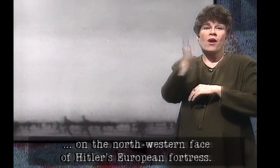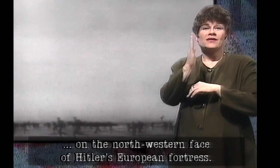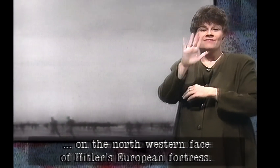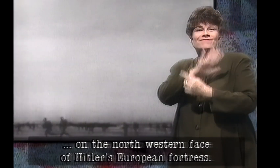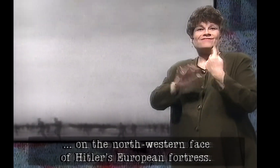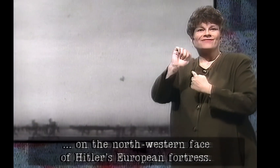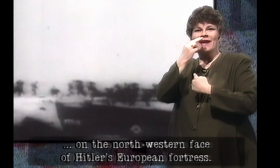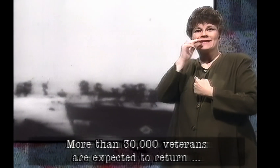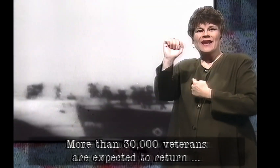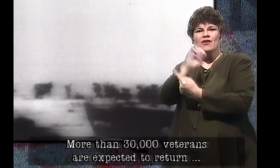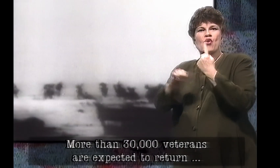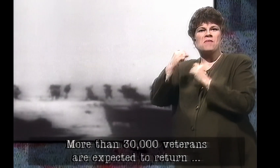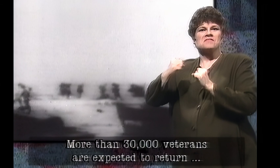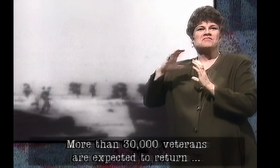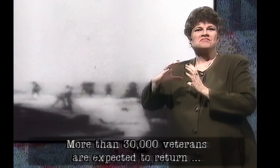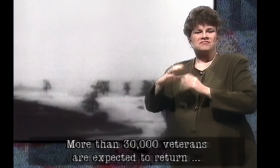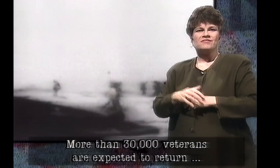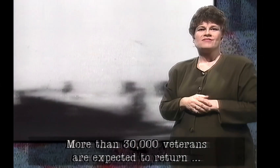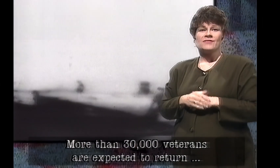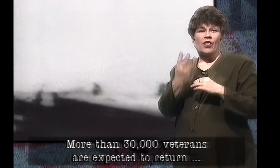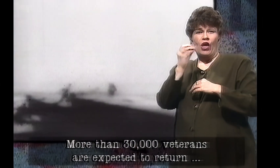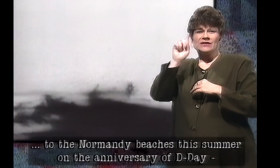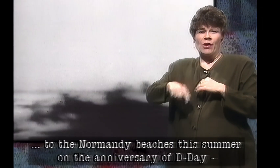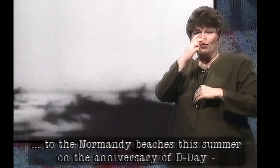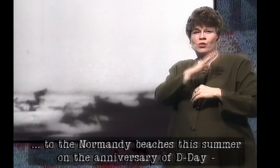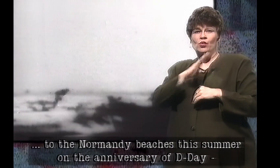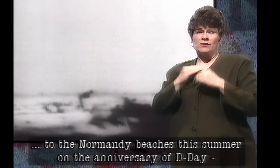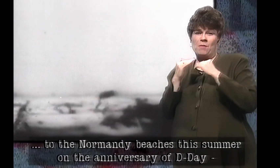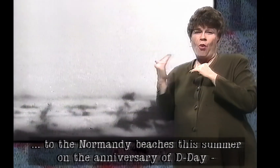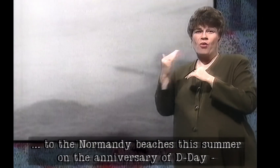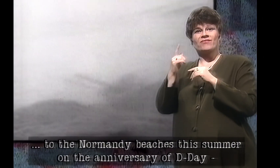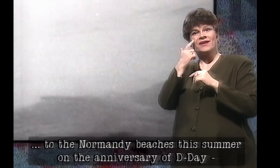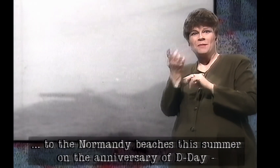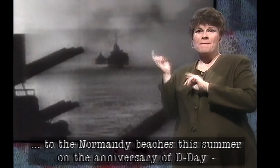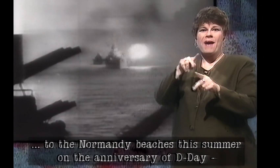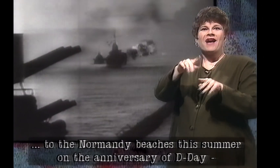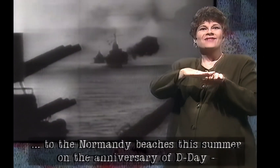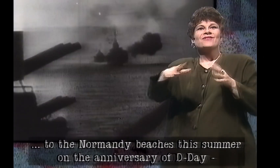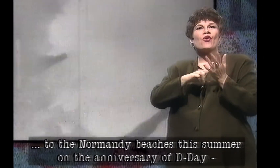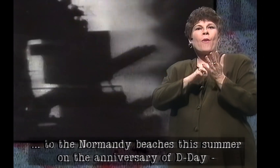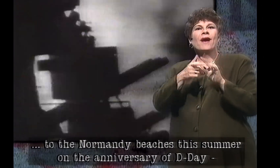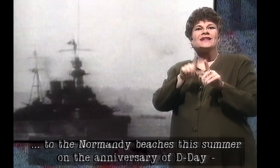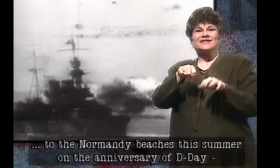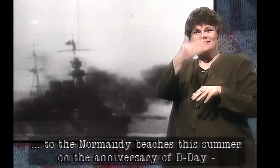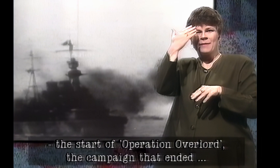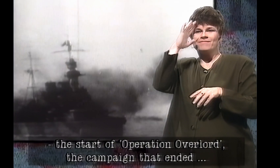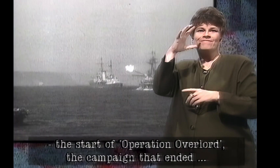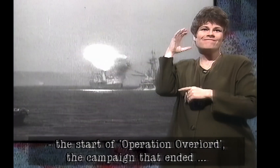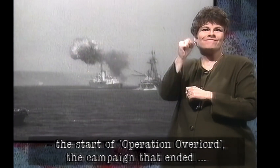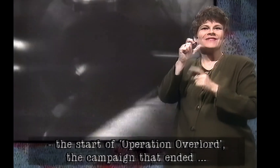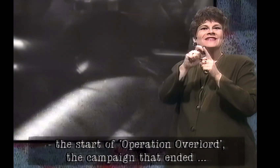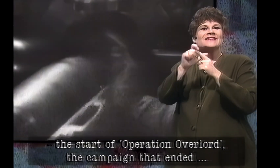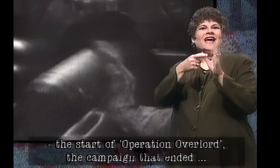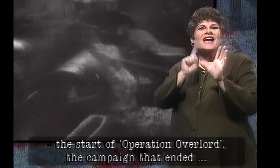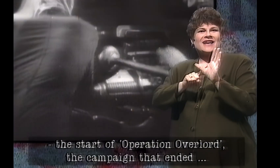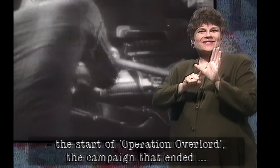fortress. More than 30,000 veterans are expected to return to the Normandy beaches this summer on the anniversary of D-Day, the start of